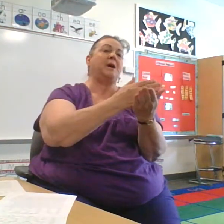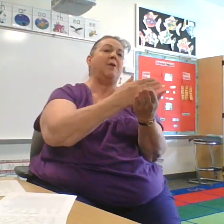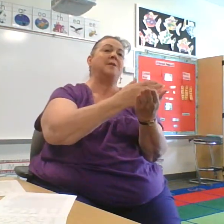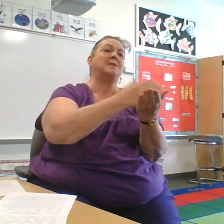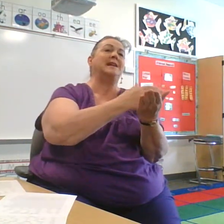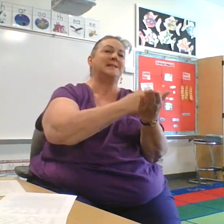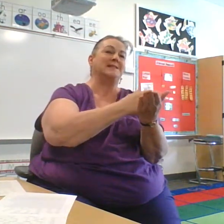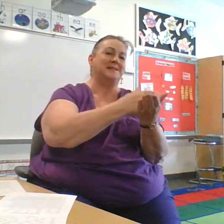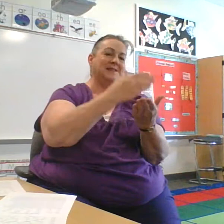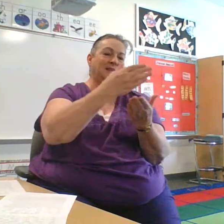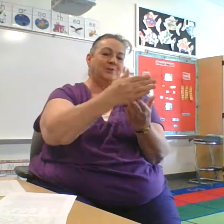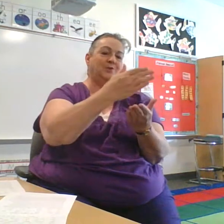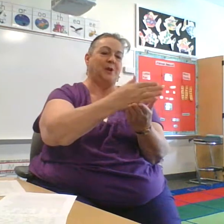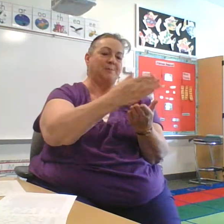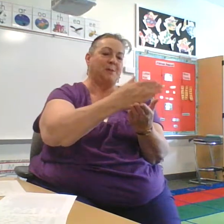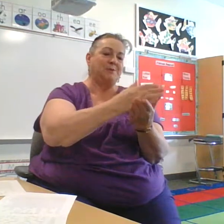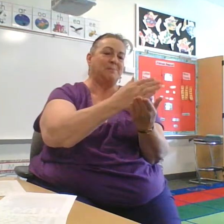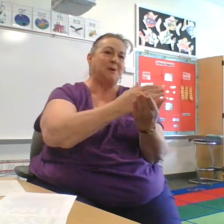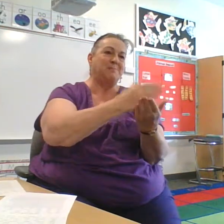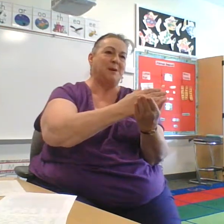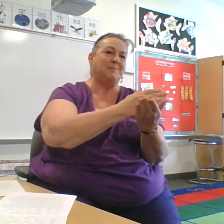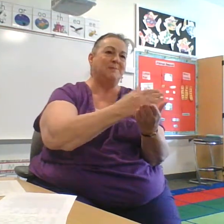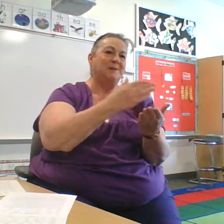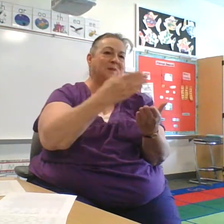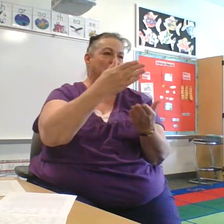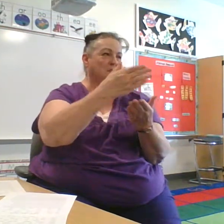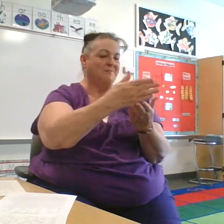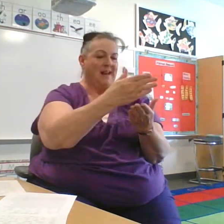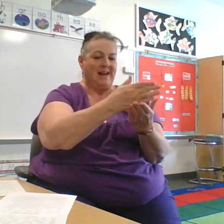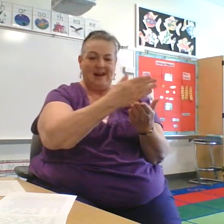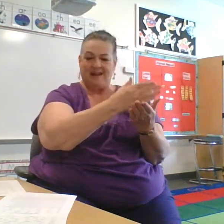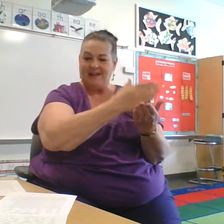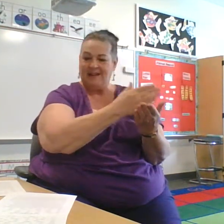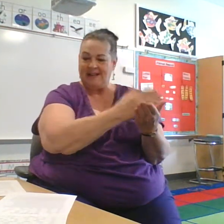those lessons. Chop, chop, chop, chop, chop. Just flat hand. Lesson.